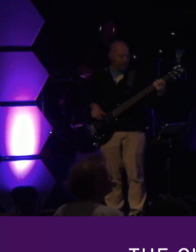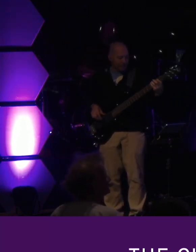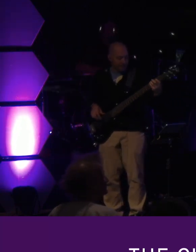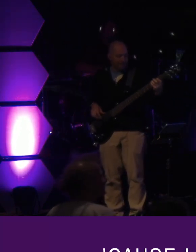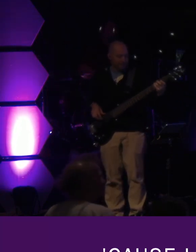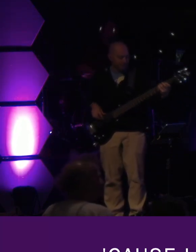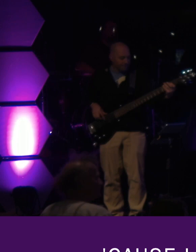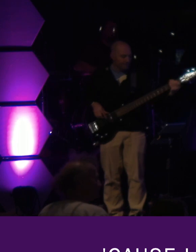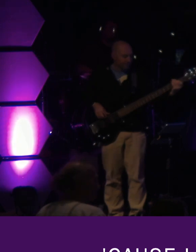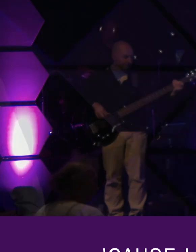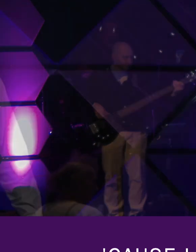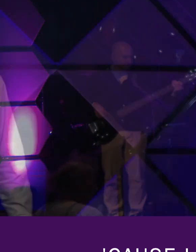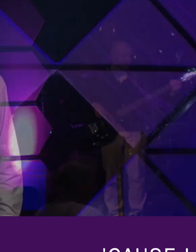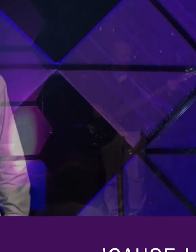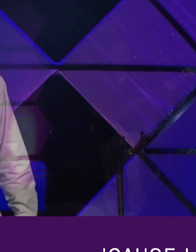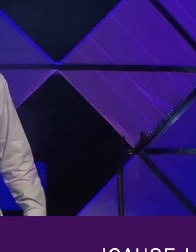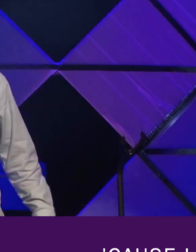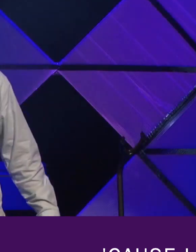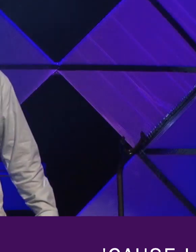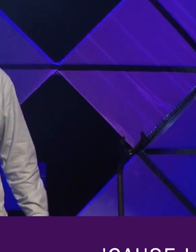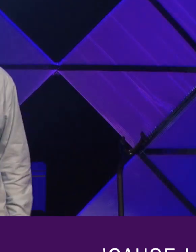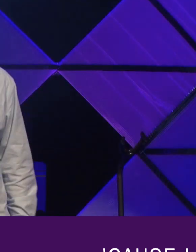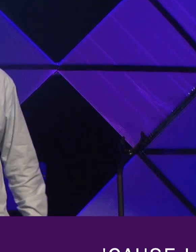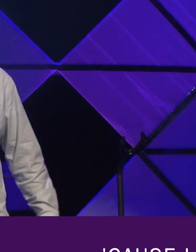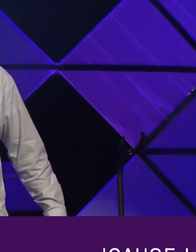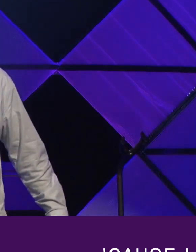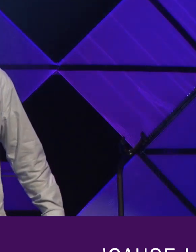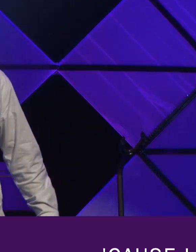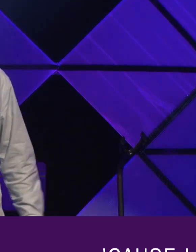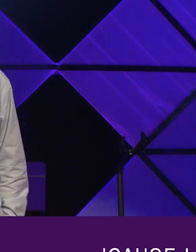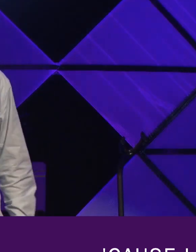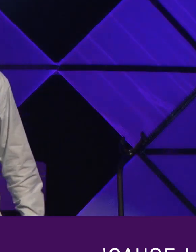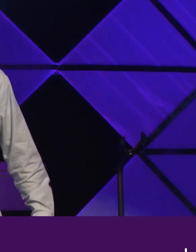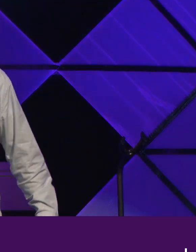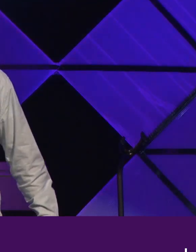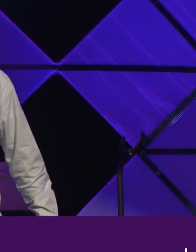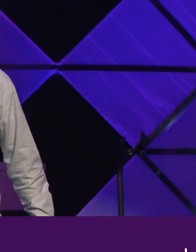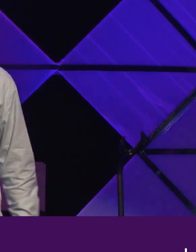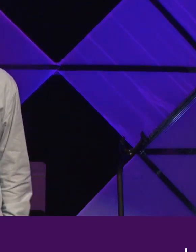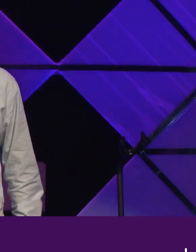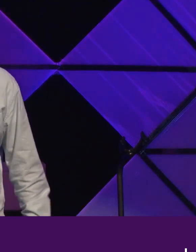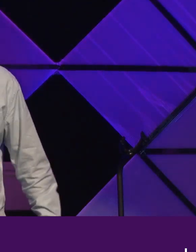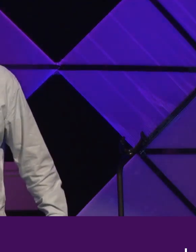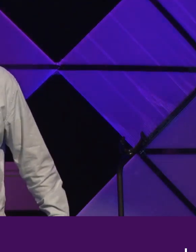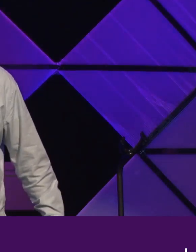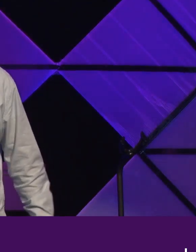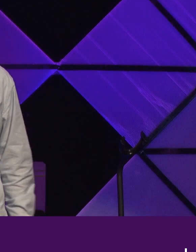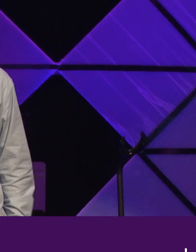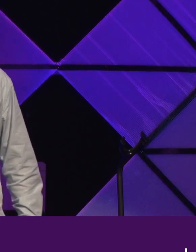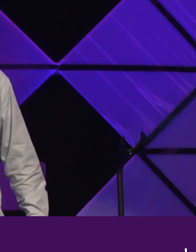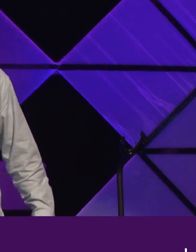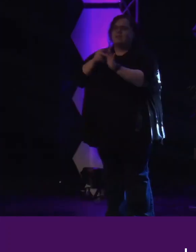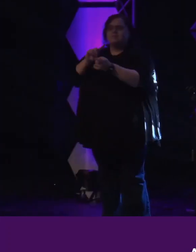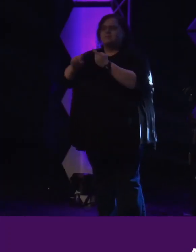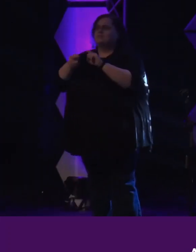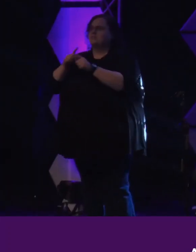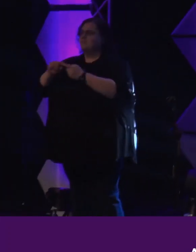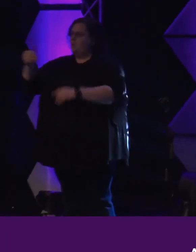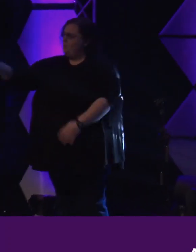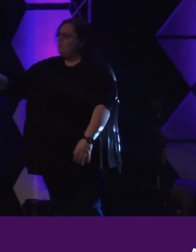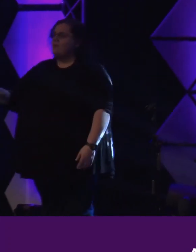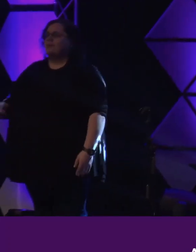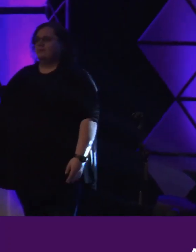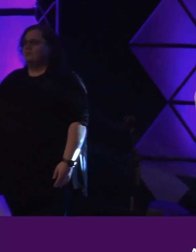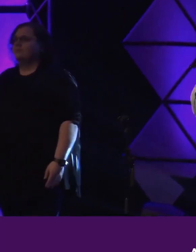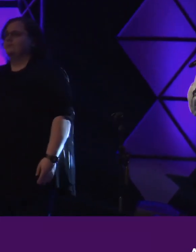beggar. 'Cause love doesn't mean a stranger. Love calls them friend and